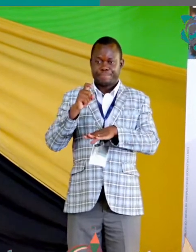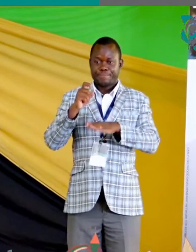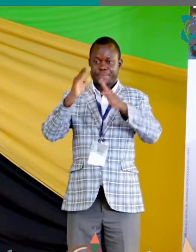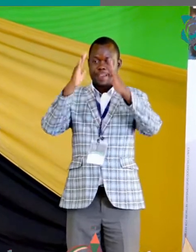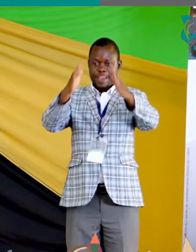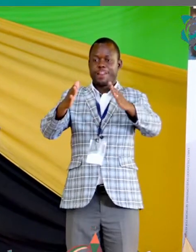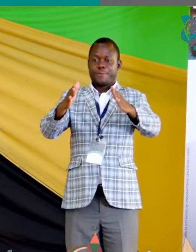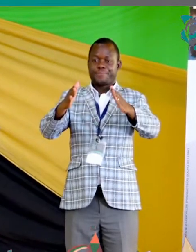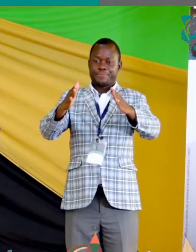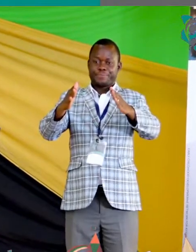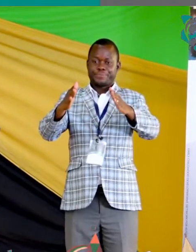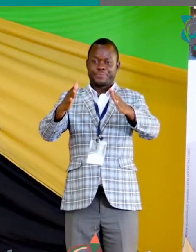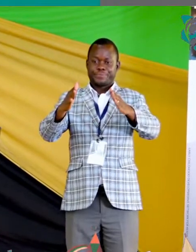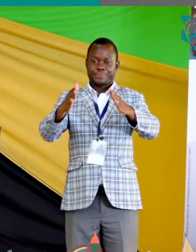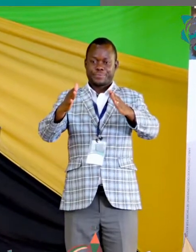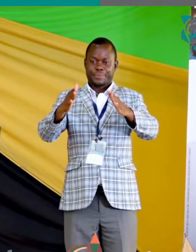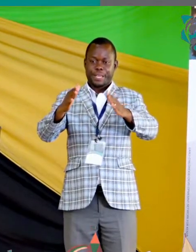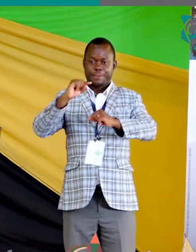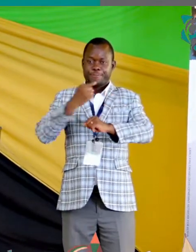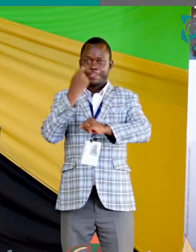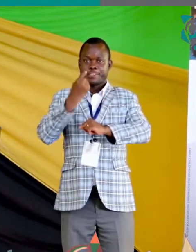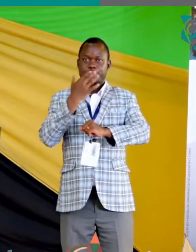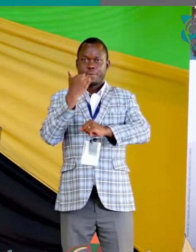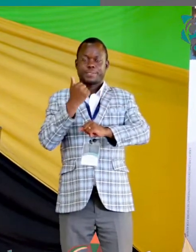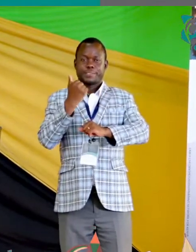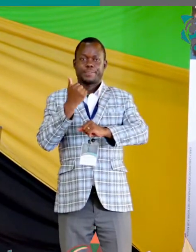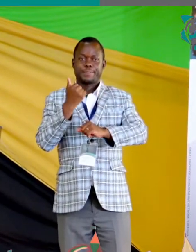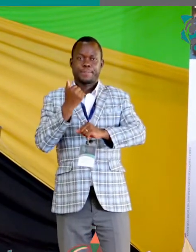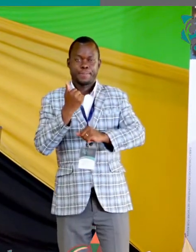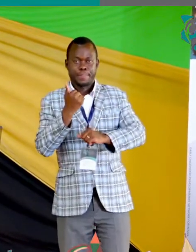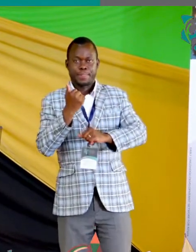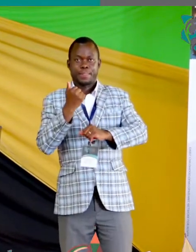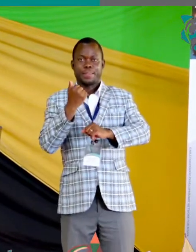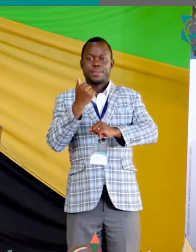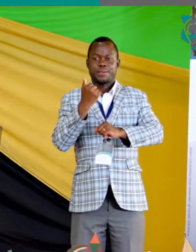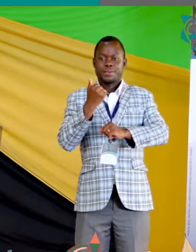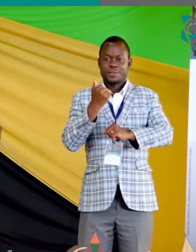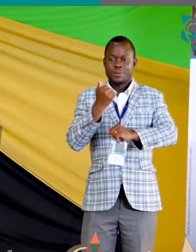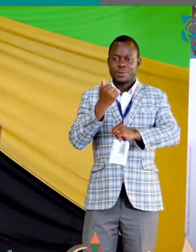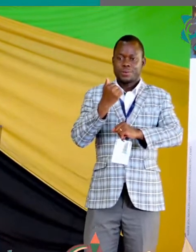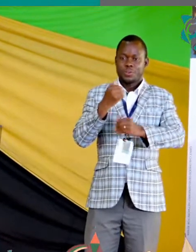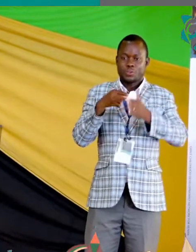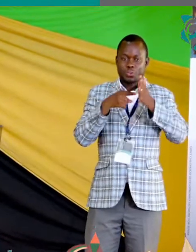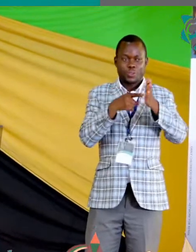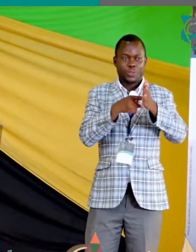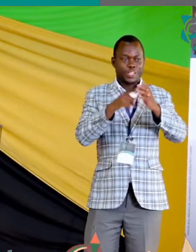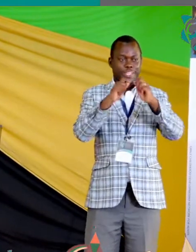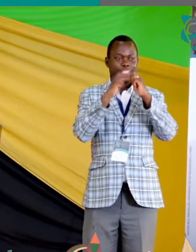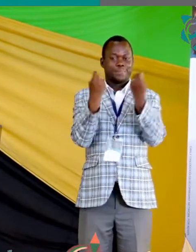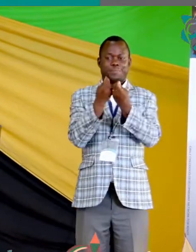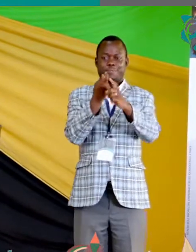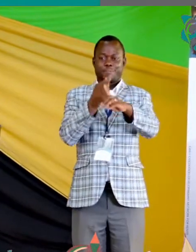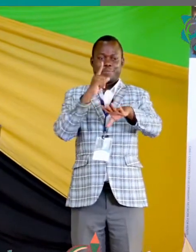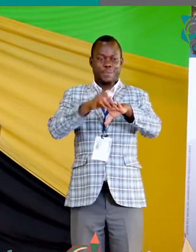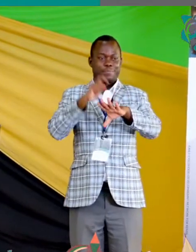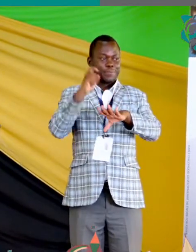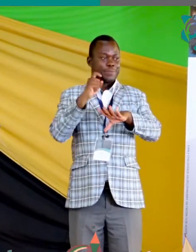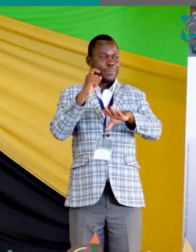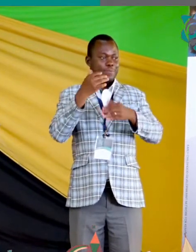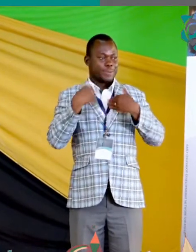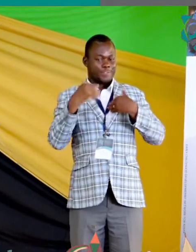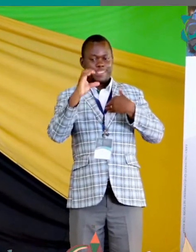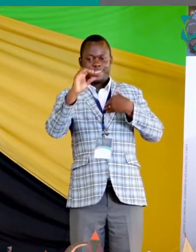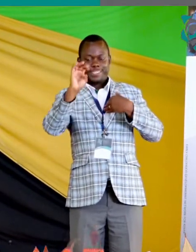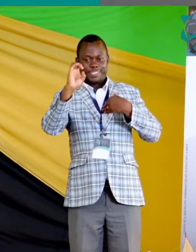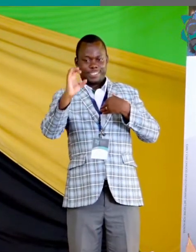Hello, thank you. I think first I will recognize the team I have from Embu. I have my CEC, John Kiamati from